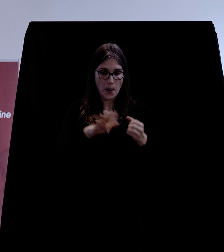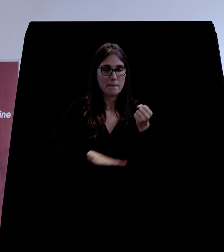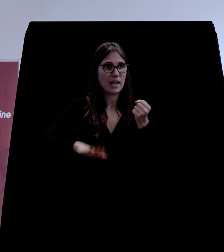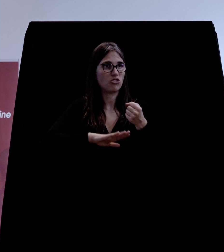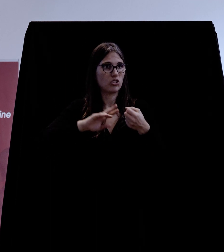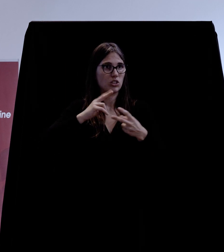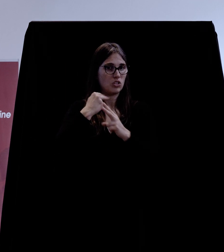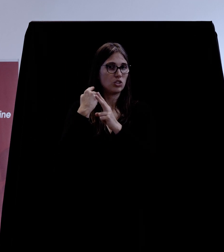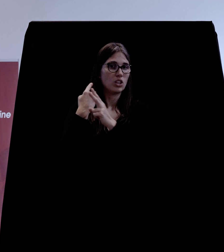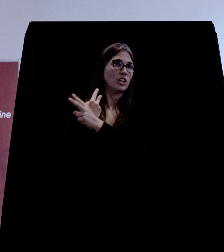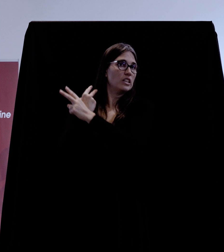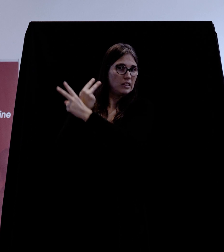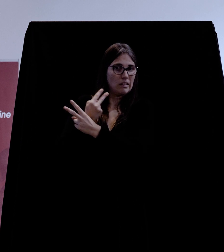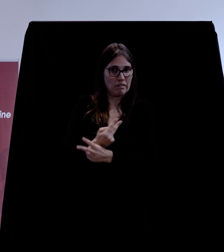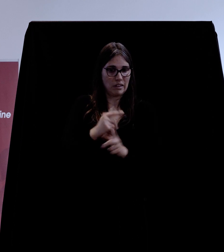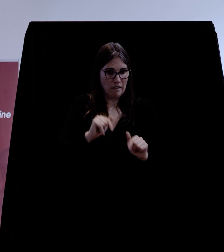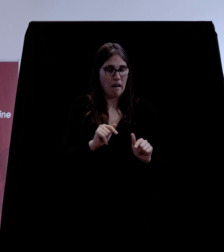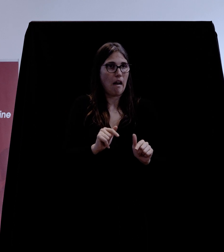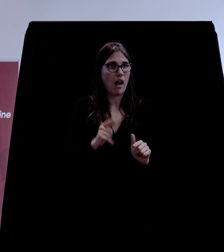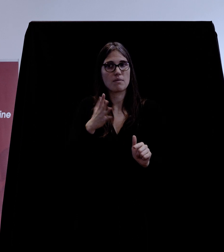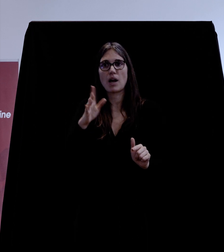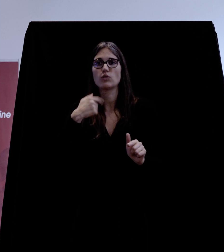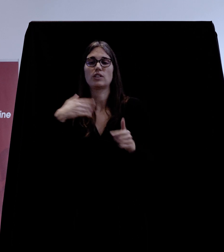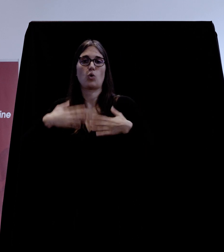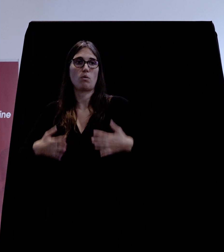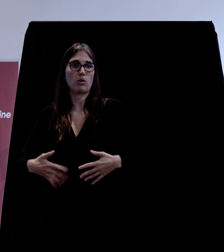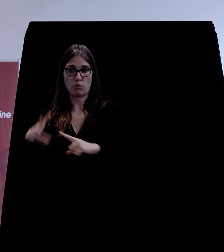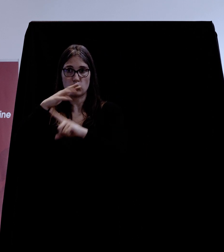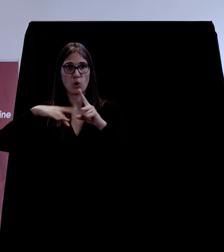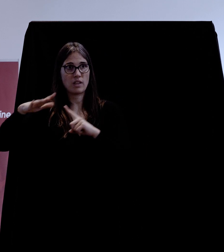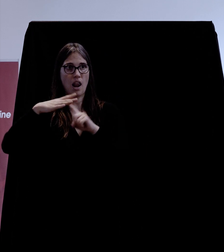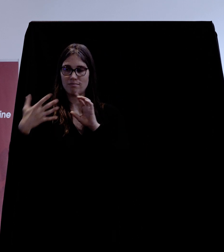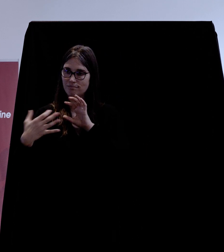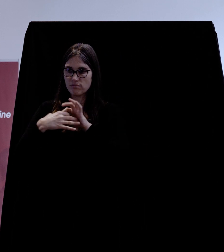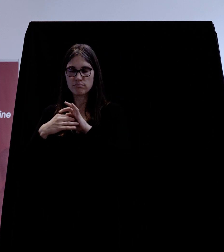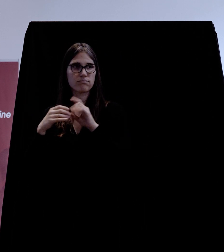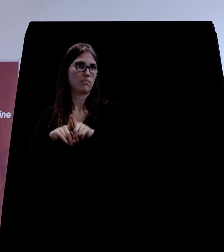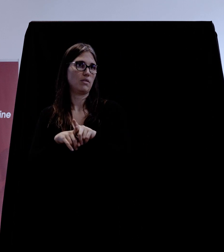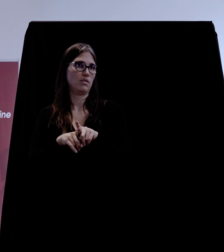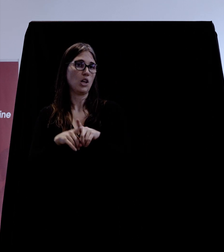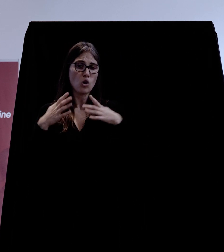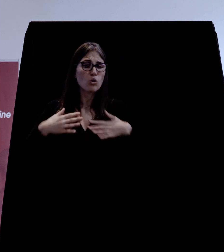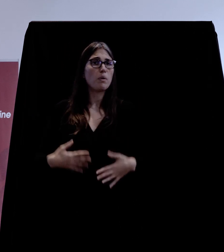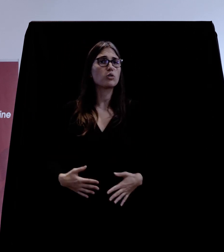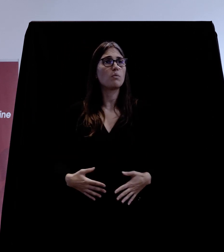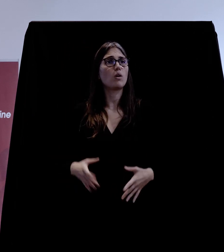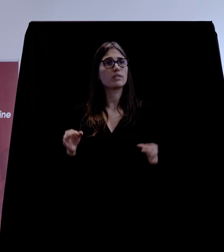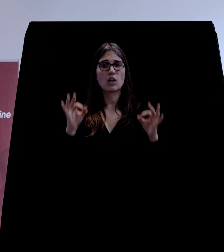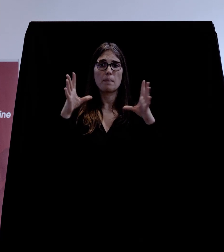like behavior is communication, right? And so it doesn't mean that every